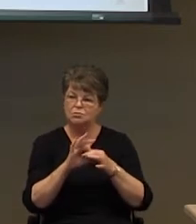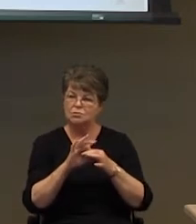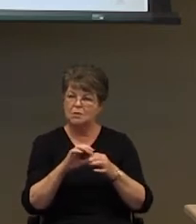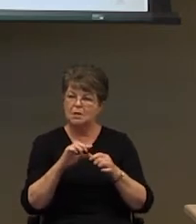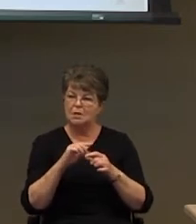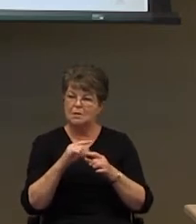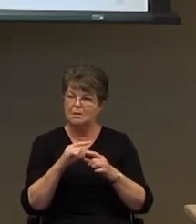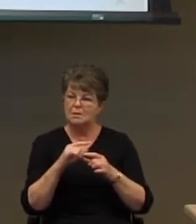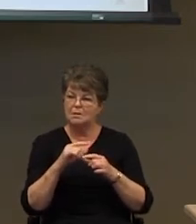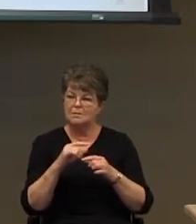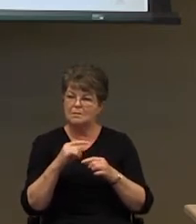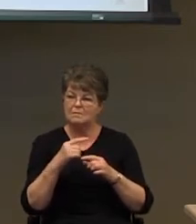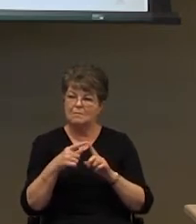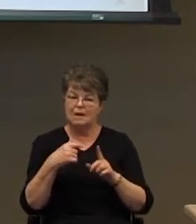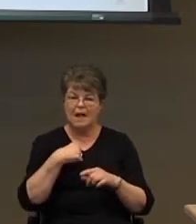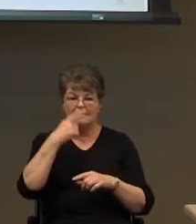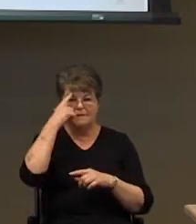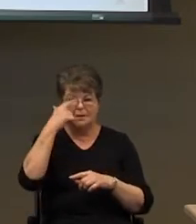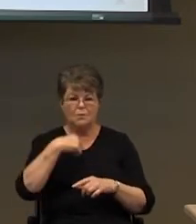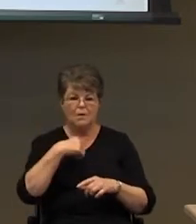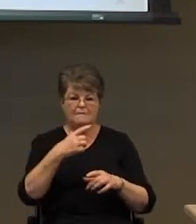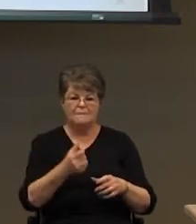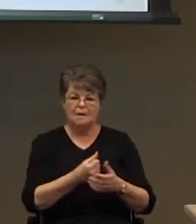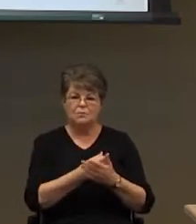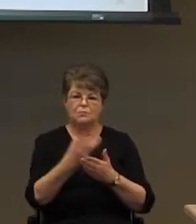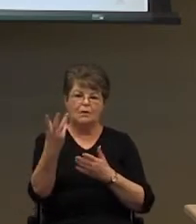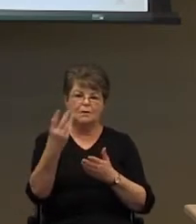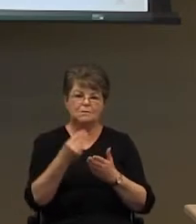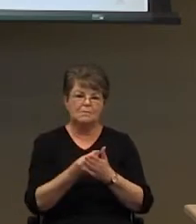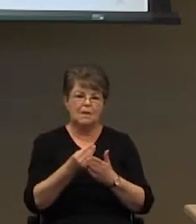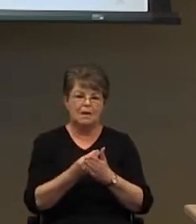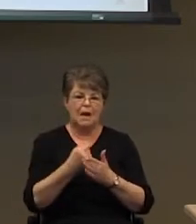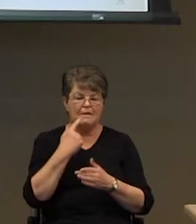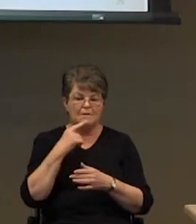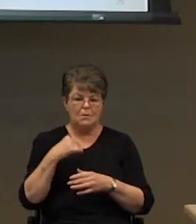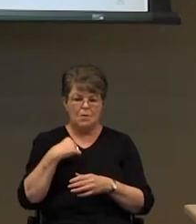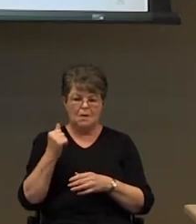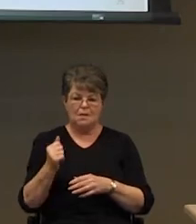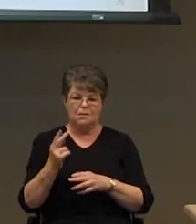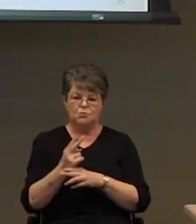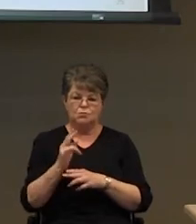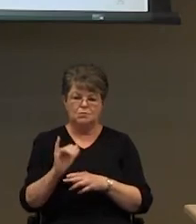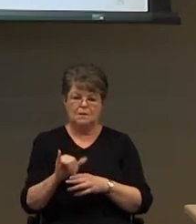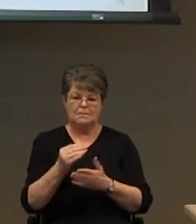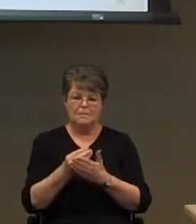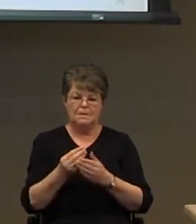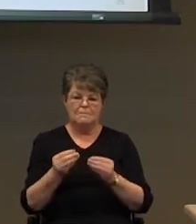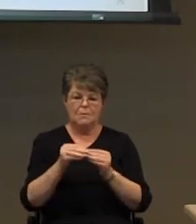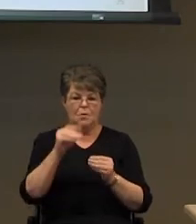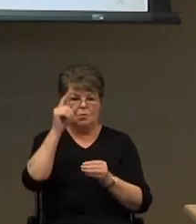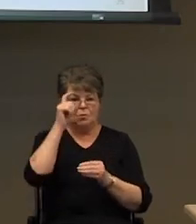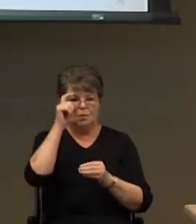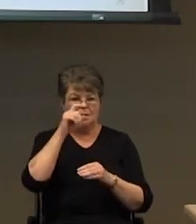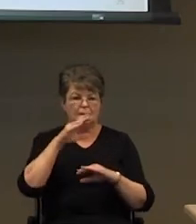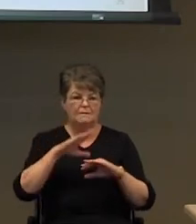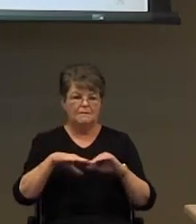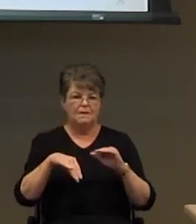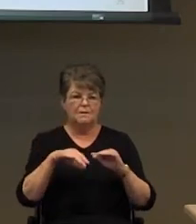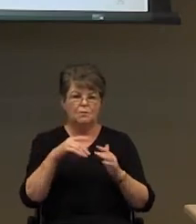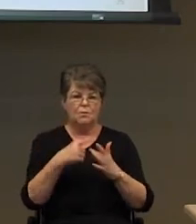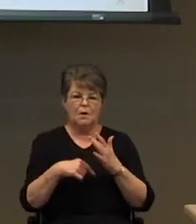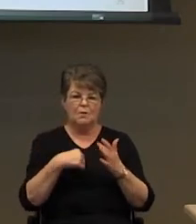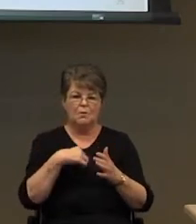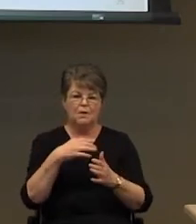pouring money down the probably at home. I think we can use this money more wisely than what we got out